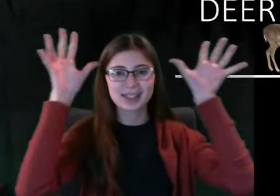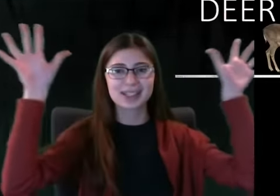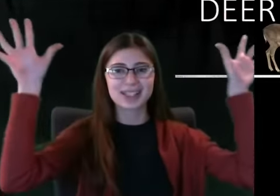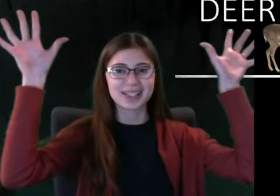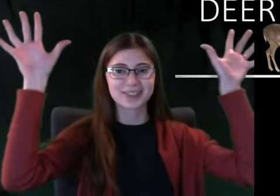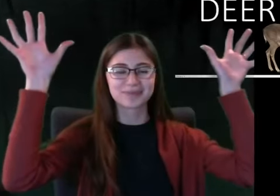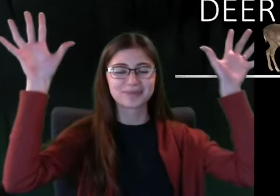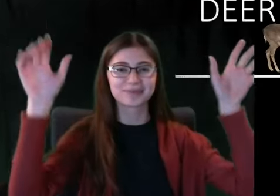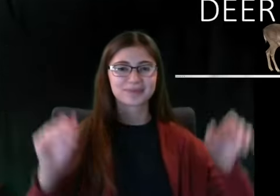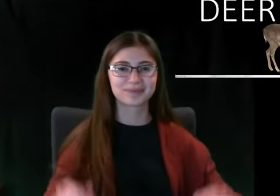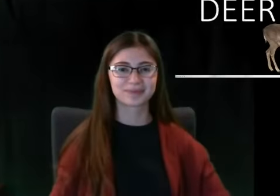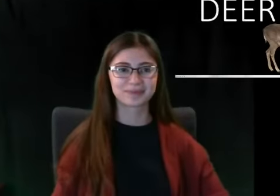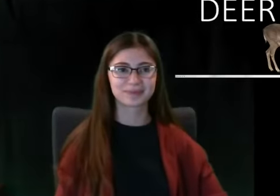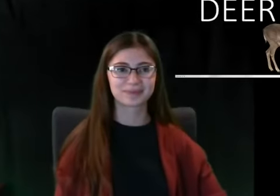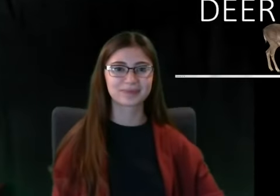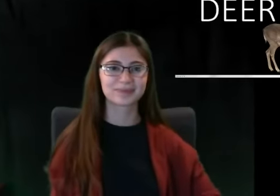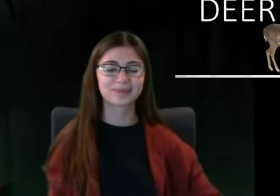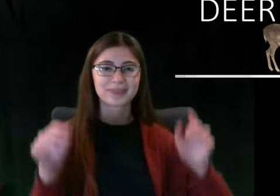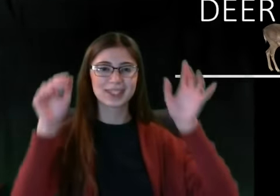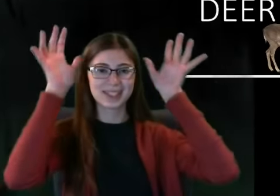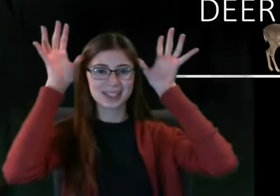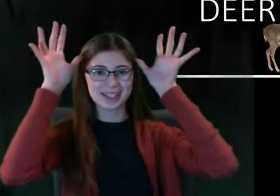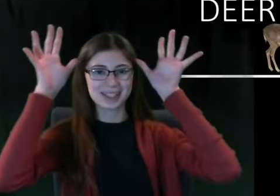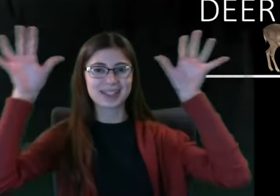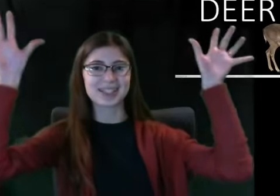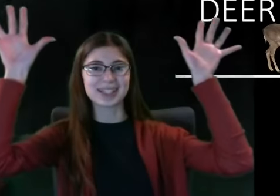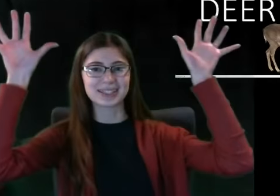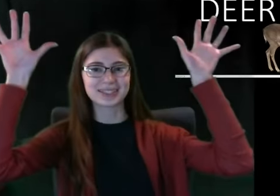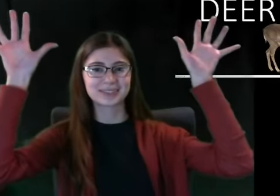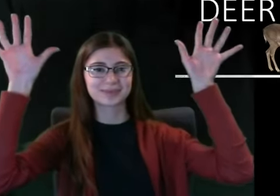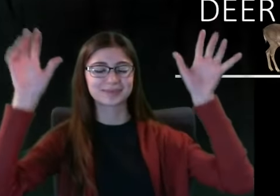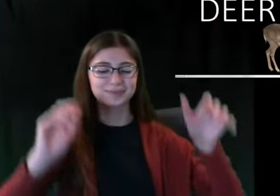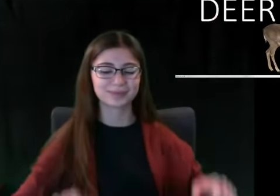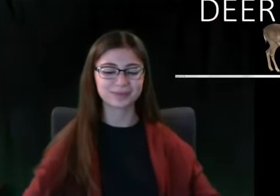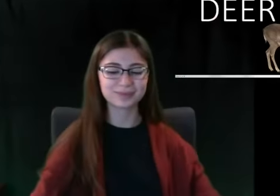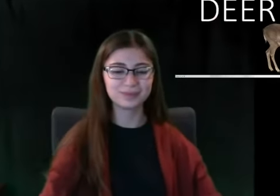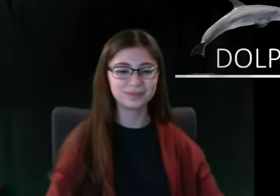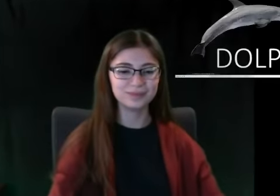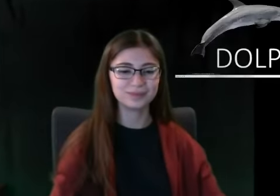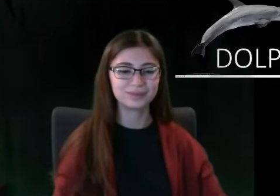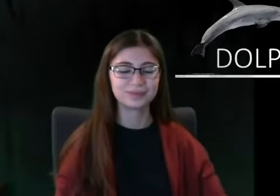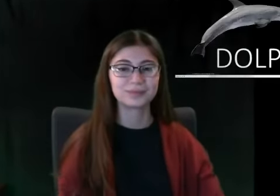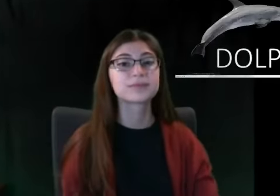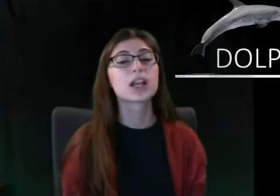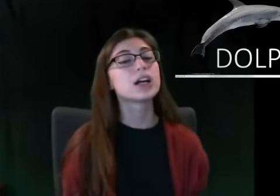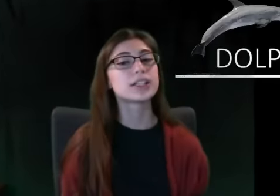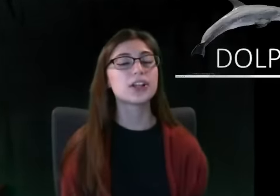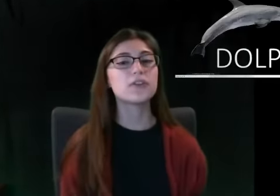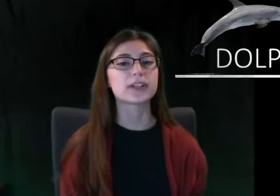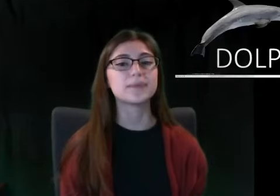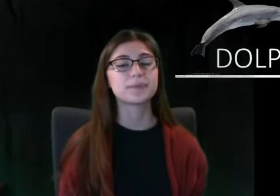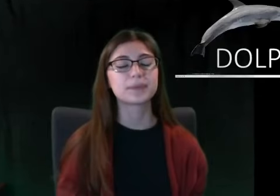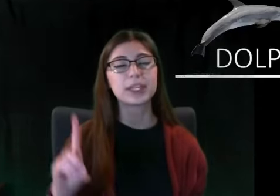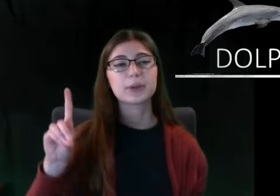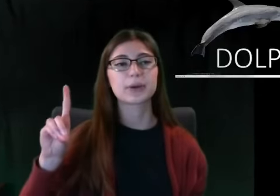Deer. Deer. Dolphin. you are going to